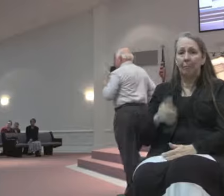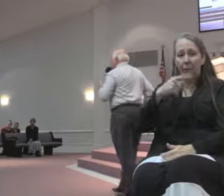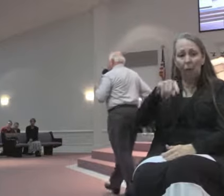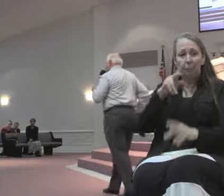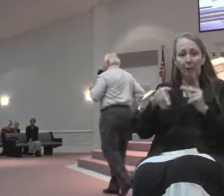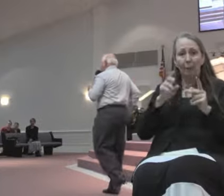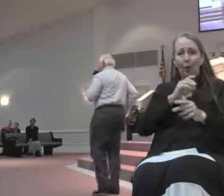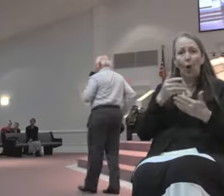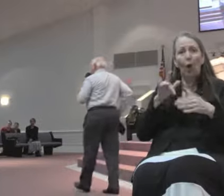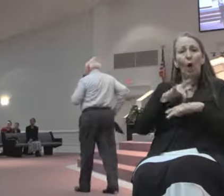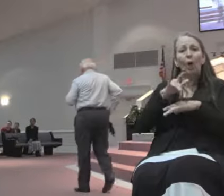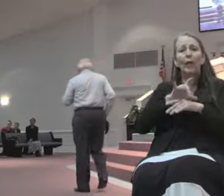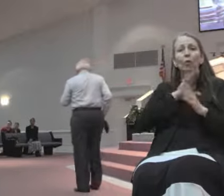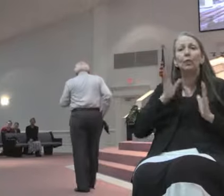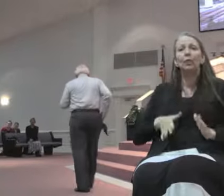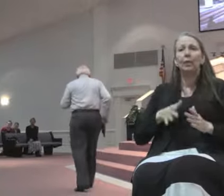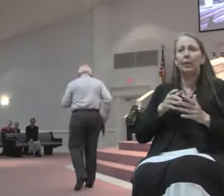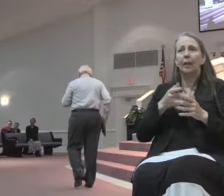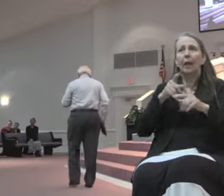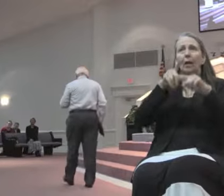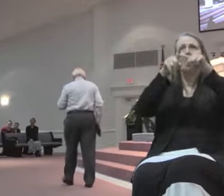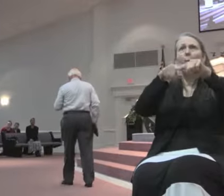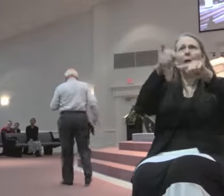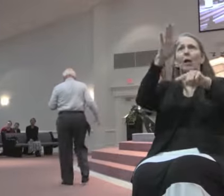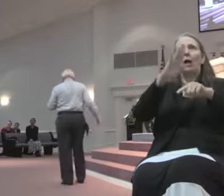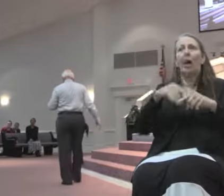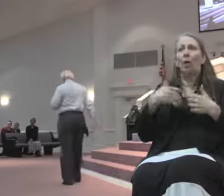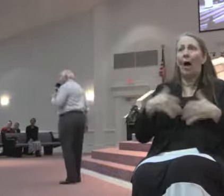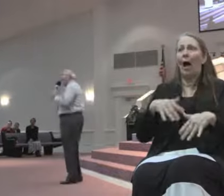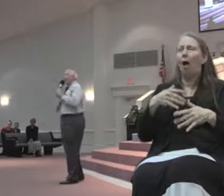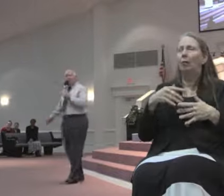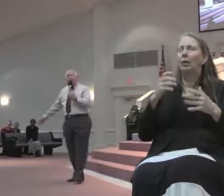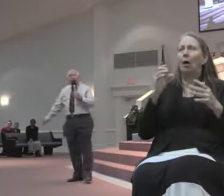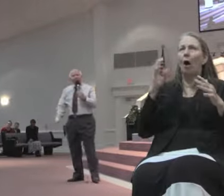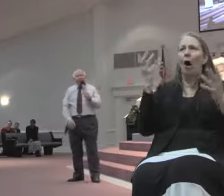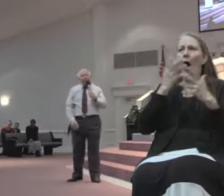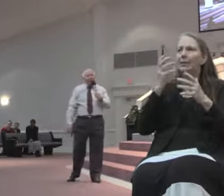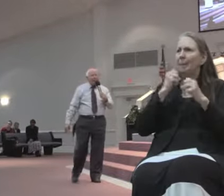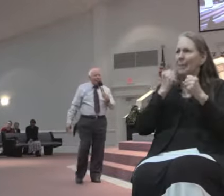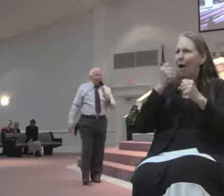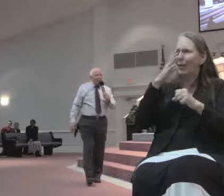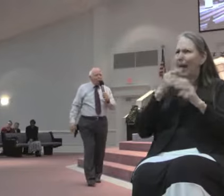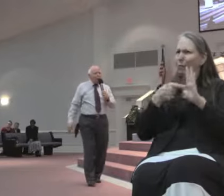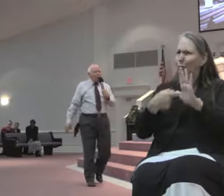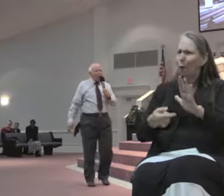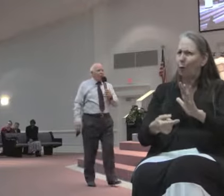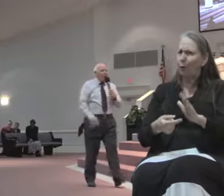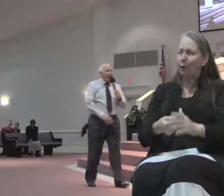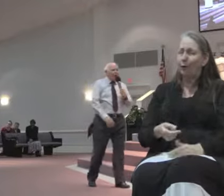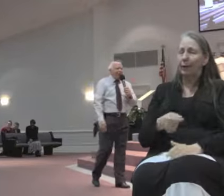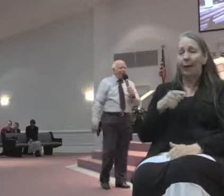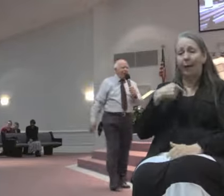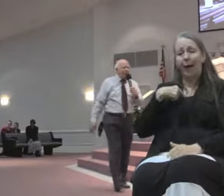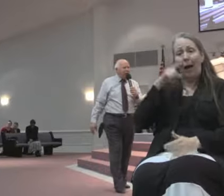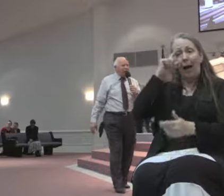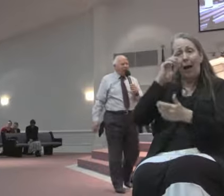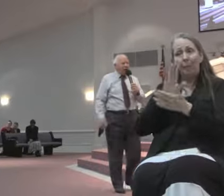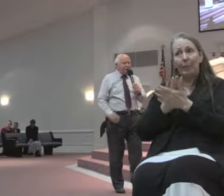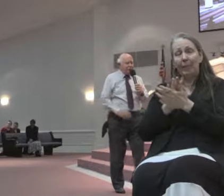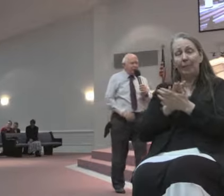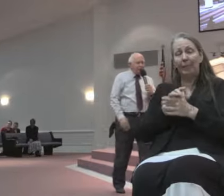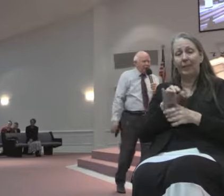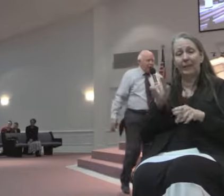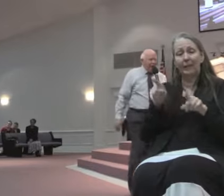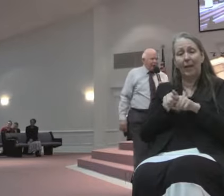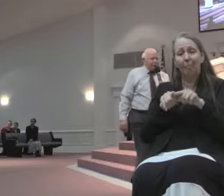I don't know what happened, but something happened. I believe, as it was with the revival in the early